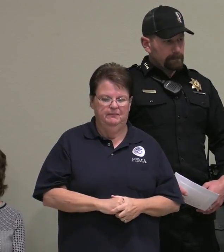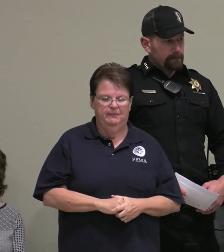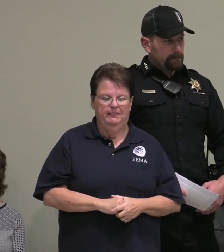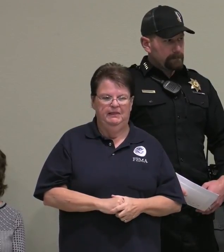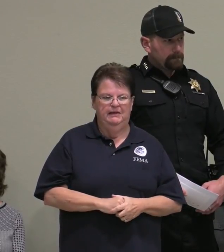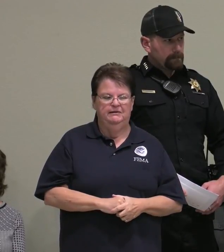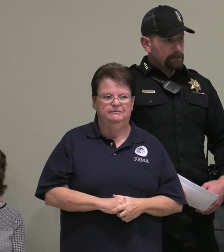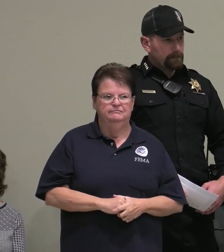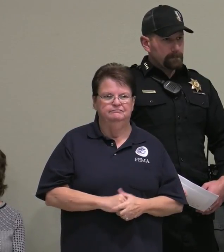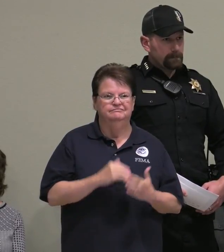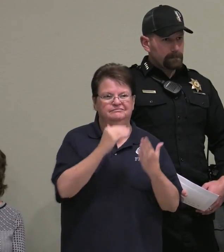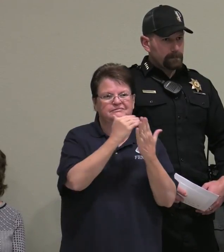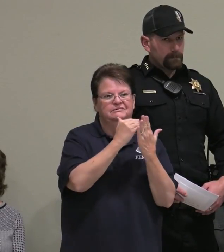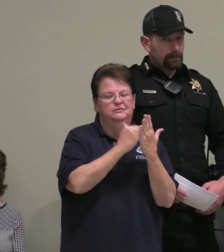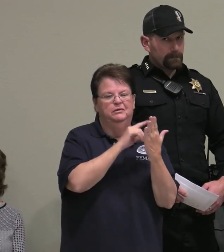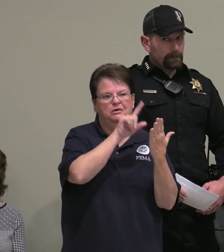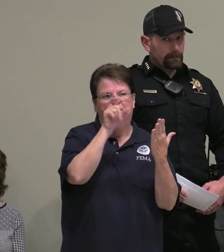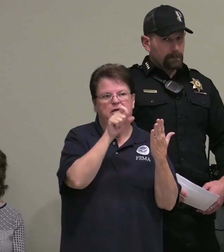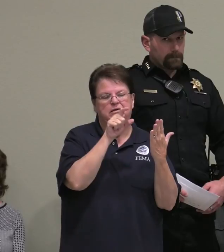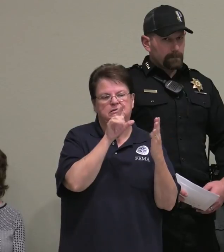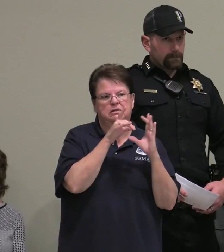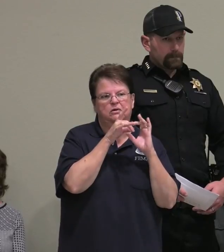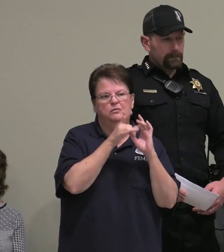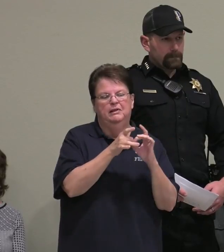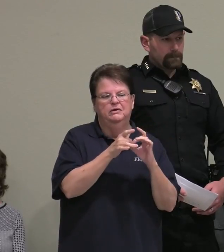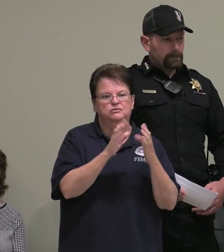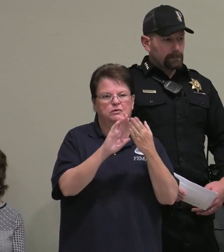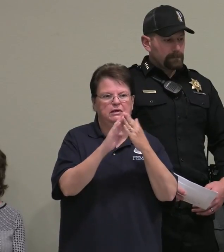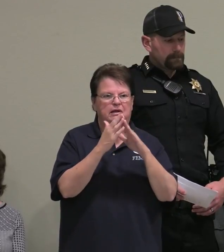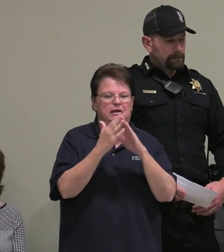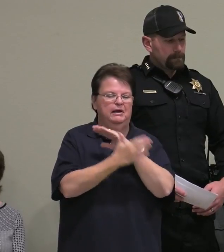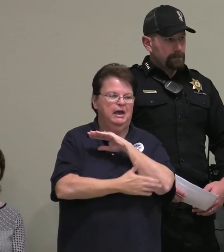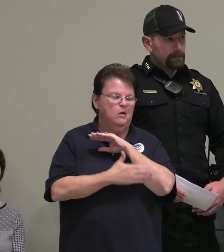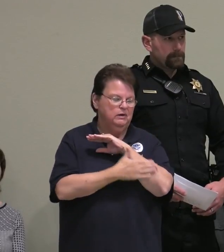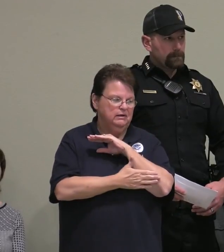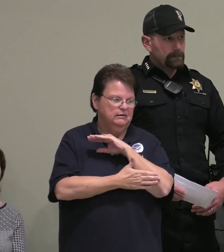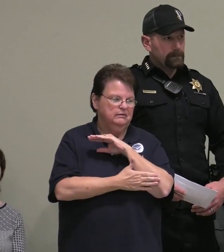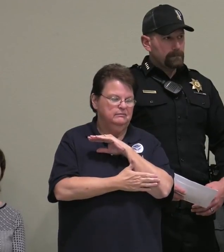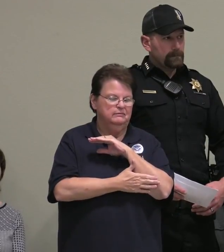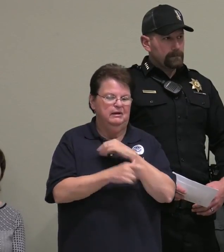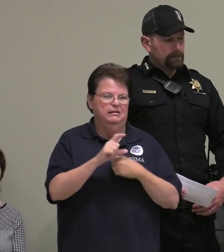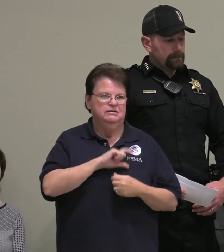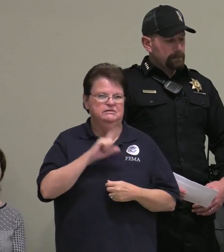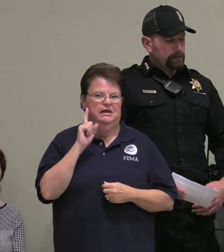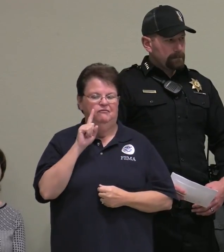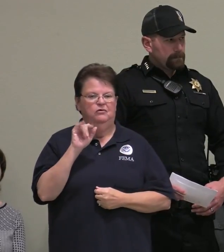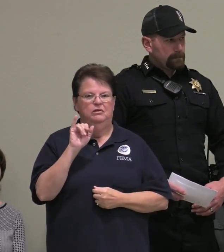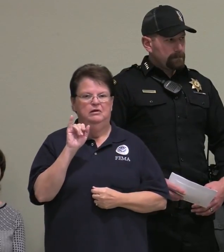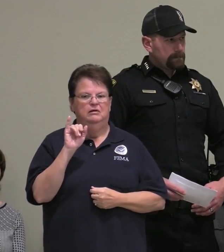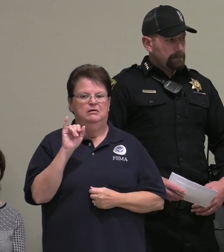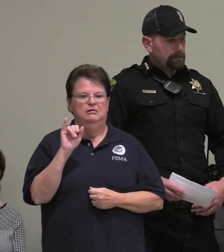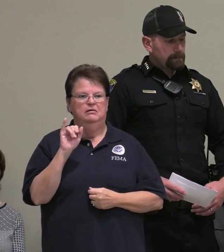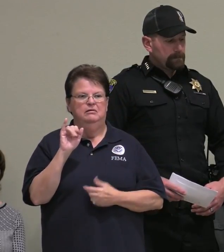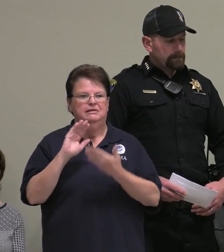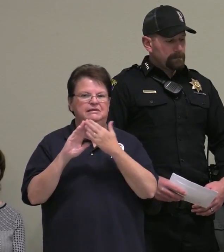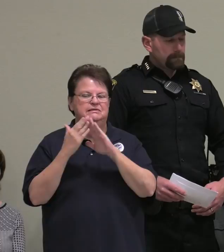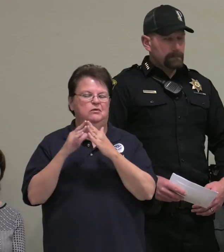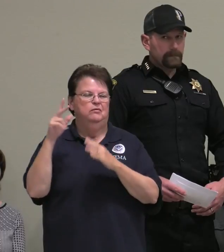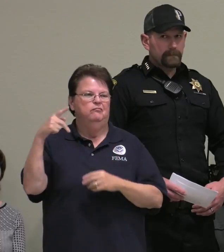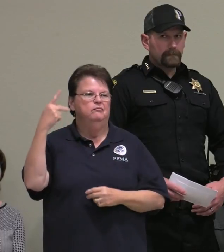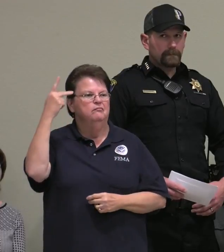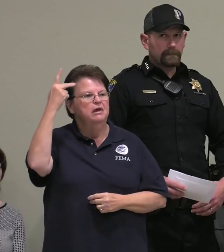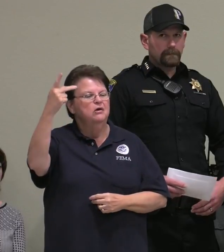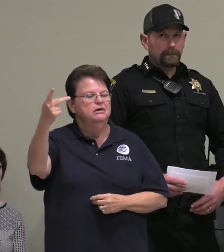with a list of questions that I have that I think are specific to the county, and the Chief's got some for the town of Paradise,